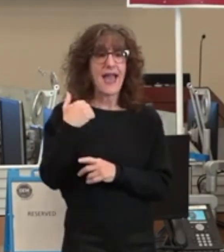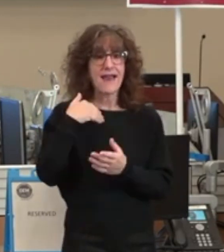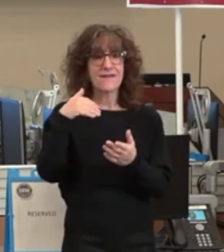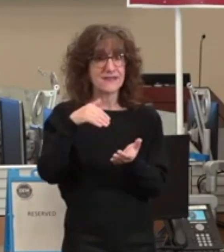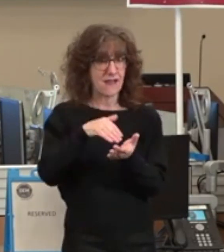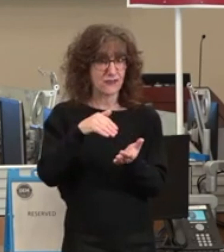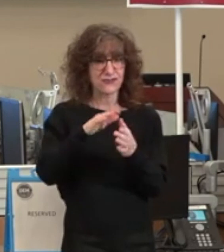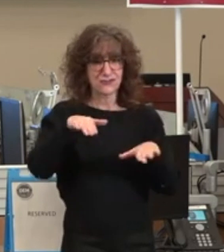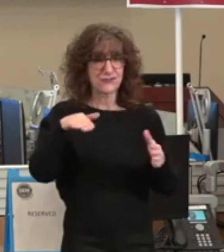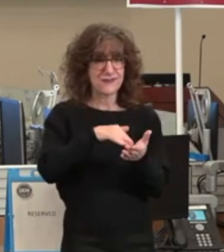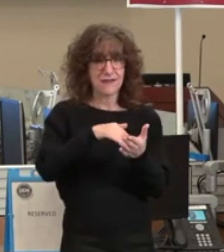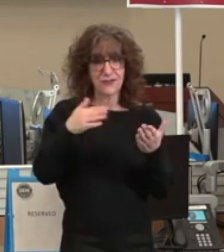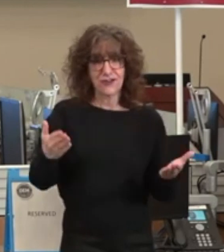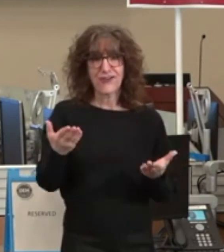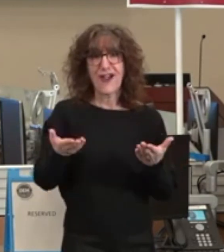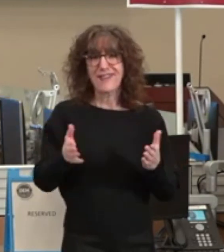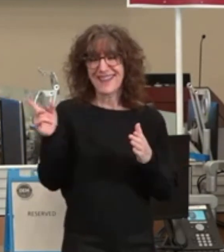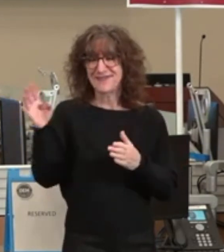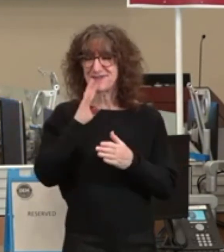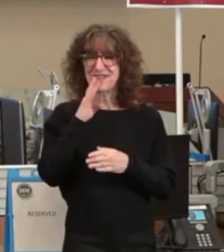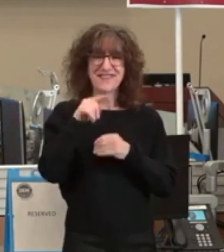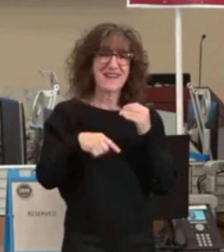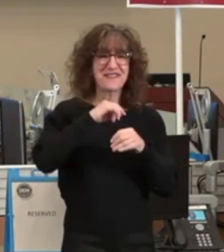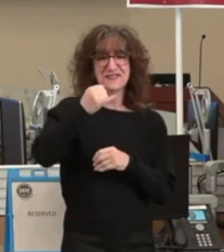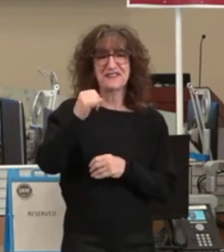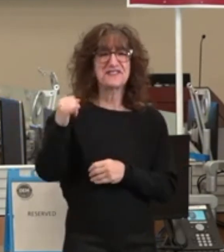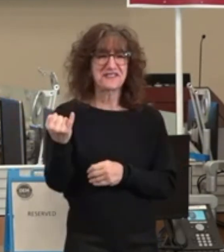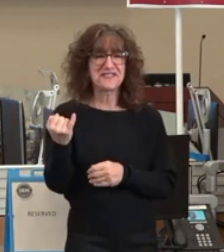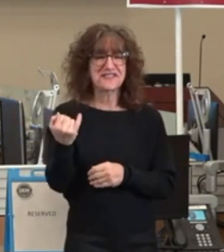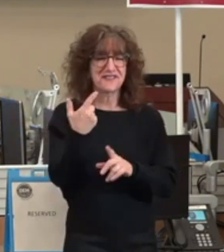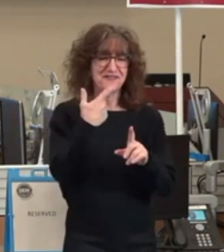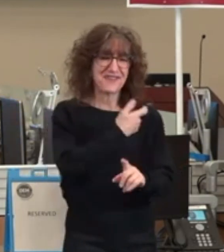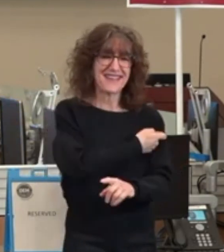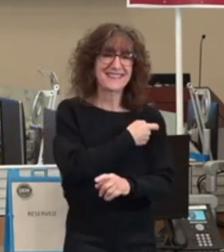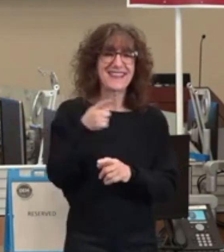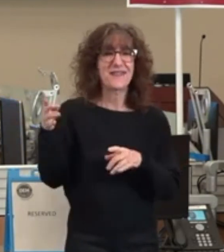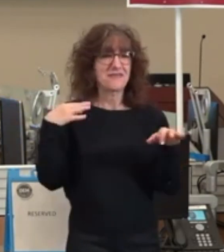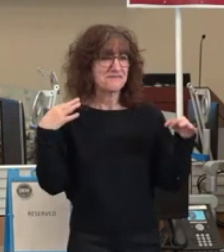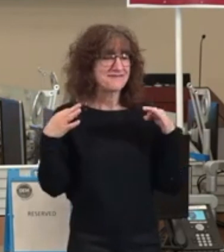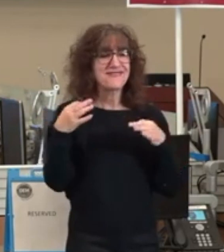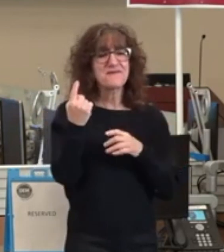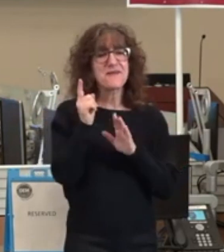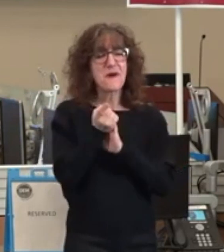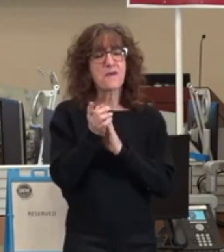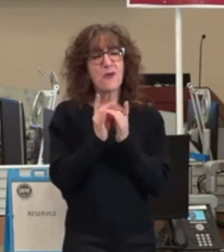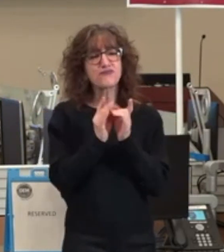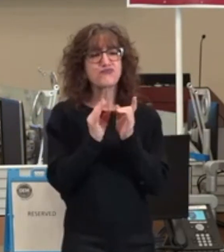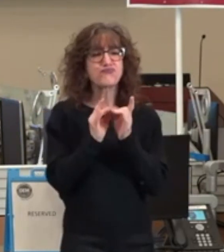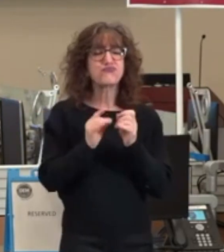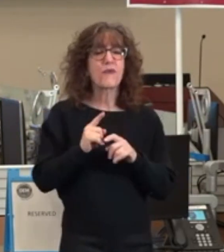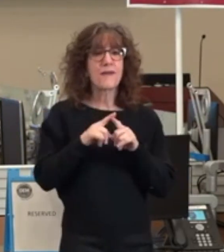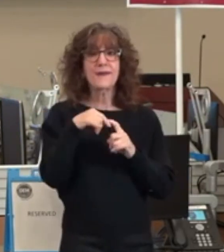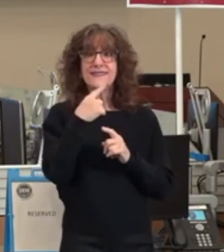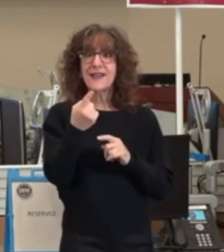pediatrician in the House, so I'm going to let him mostly talk to you about Johnson & Johnson. I know he will do so in a moment. But what I can tell